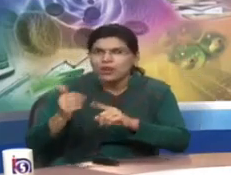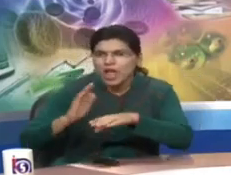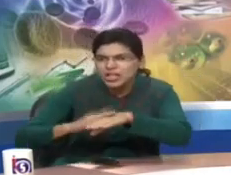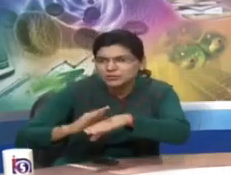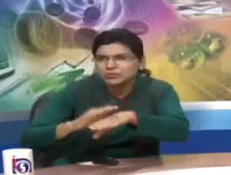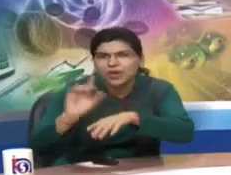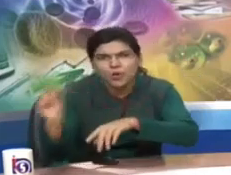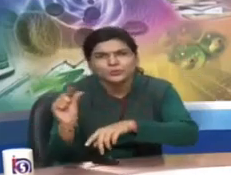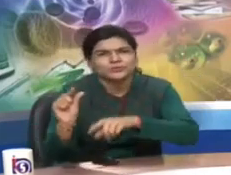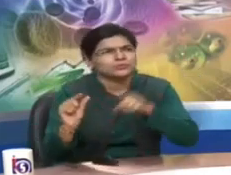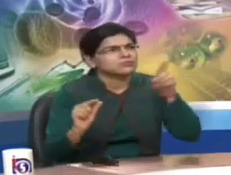different?